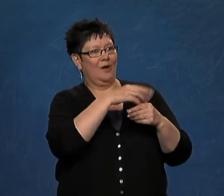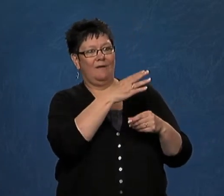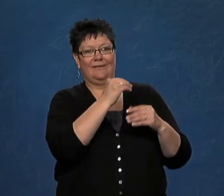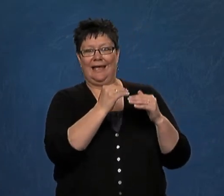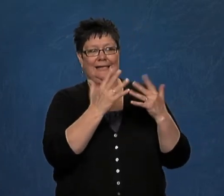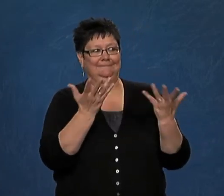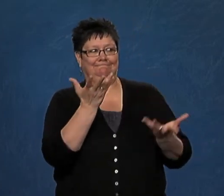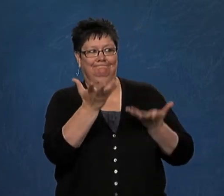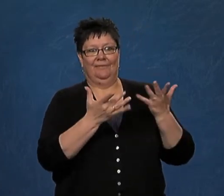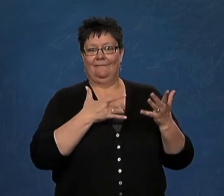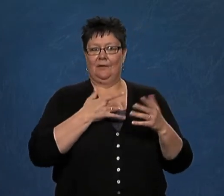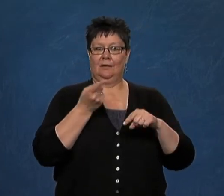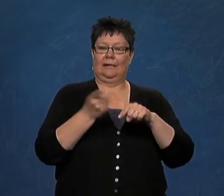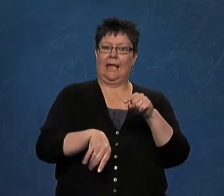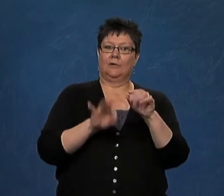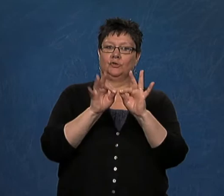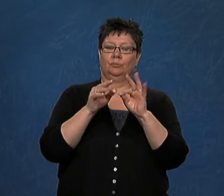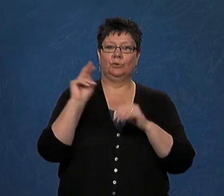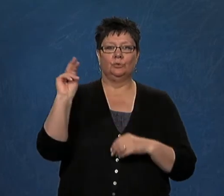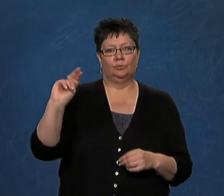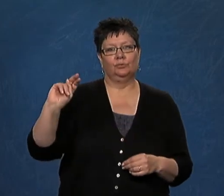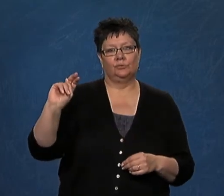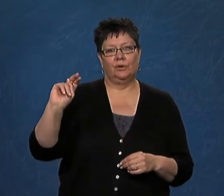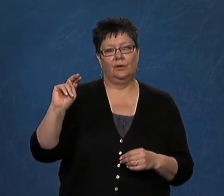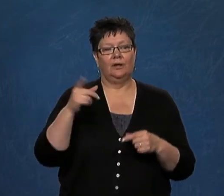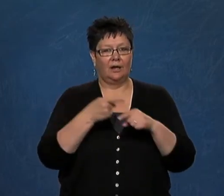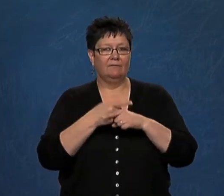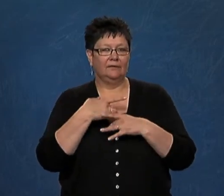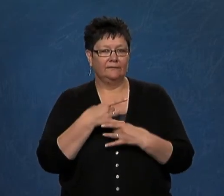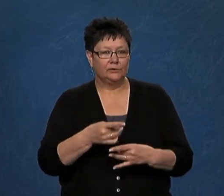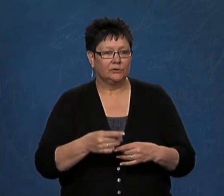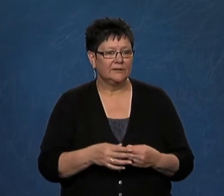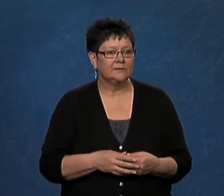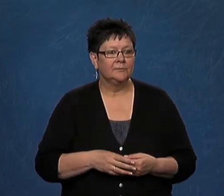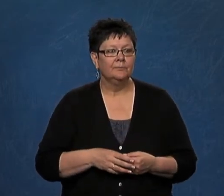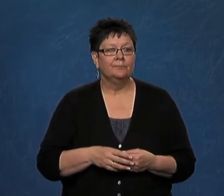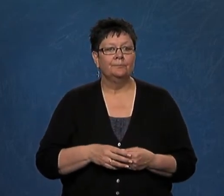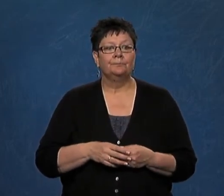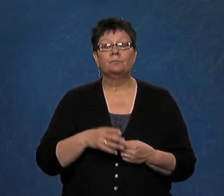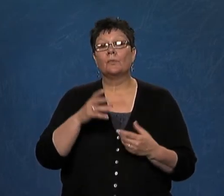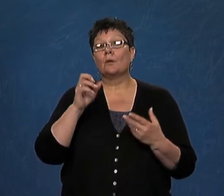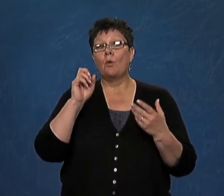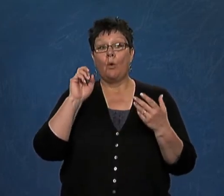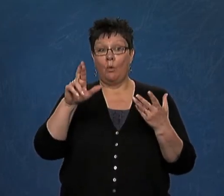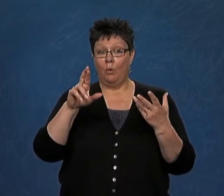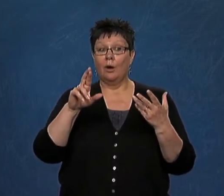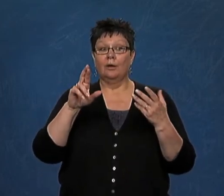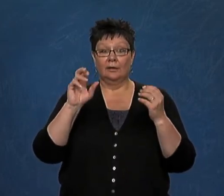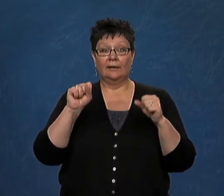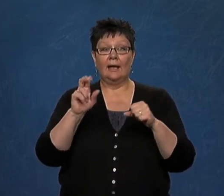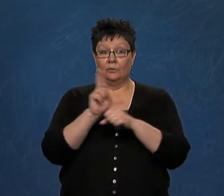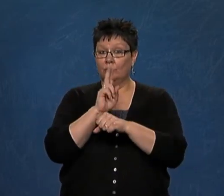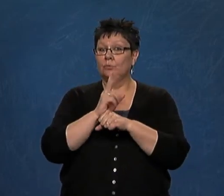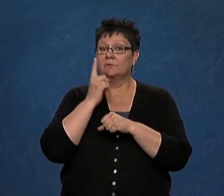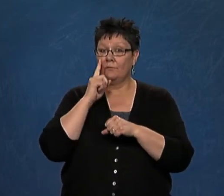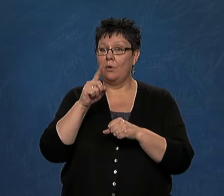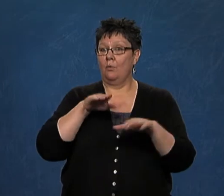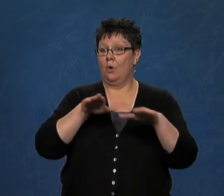or maybe an interpreter has a conflict with the client and they can't interpret neutrally, a conflict of interest is present,